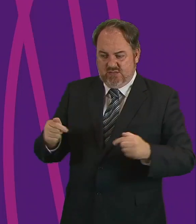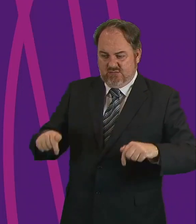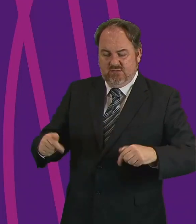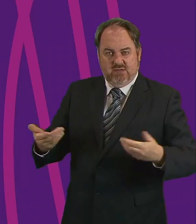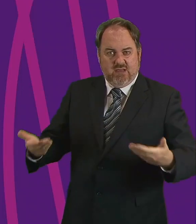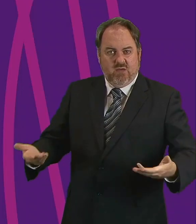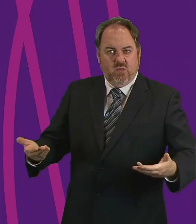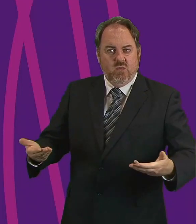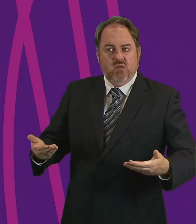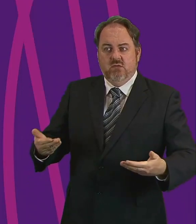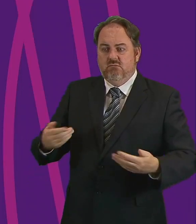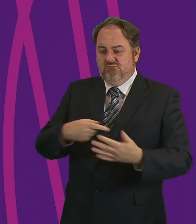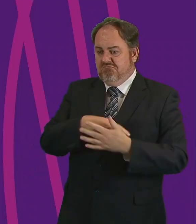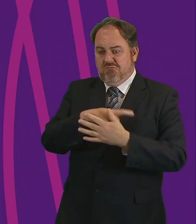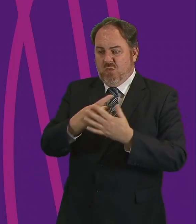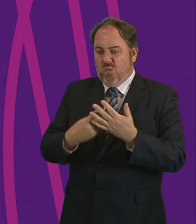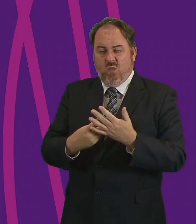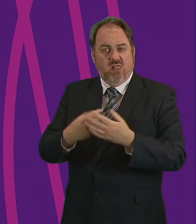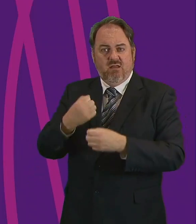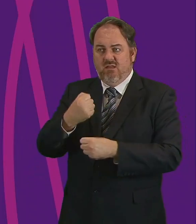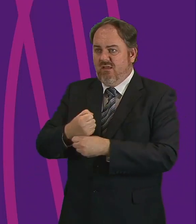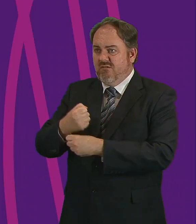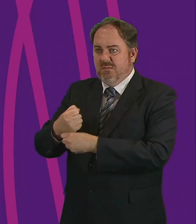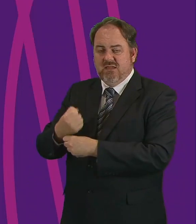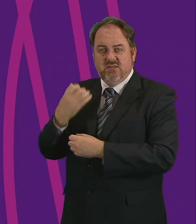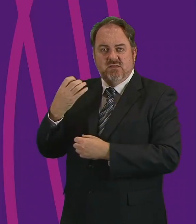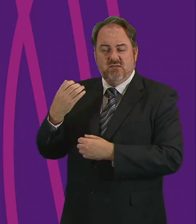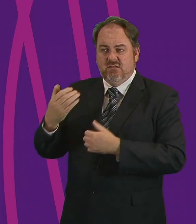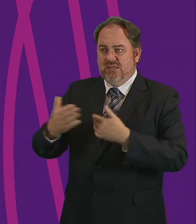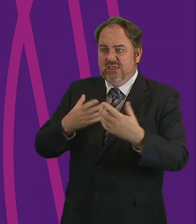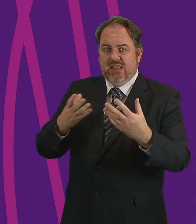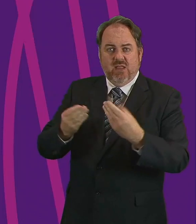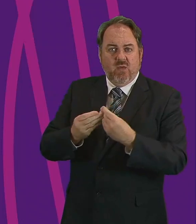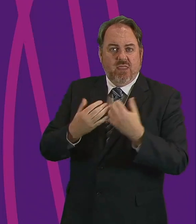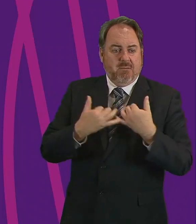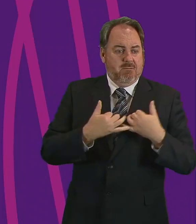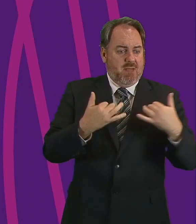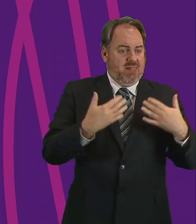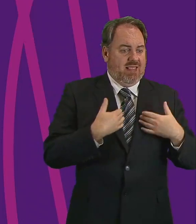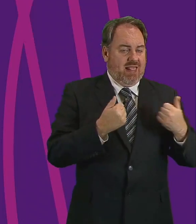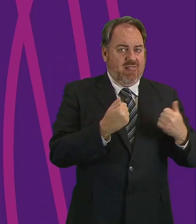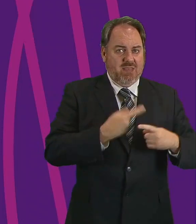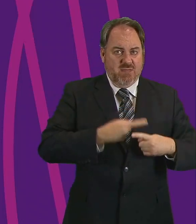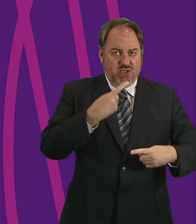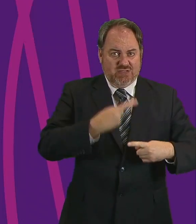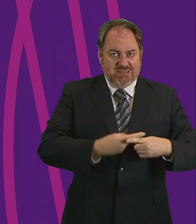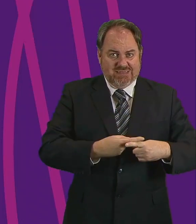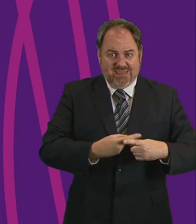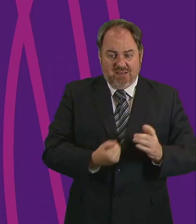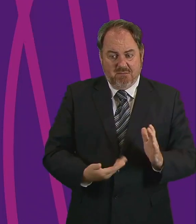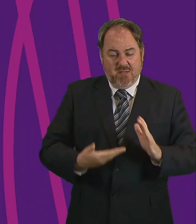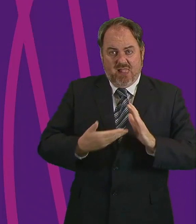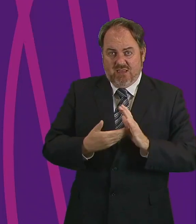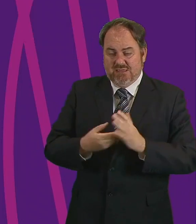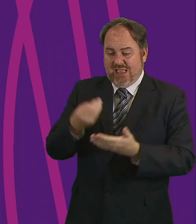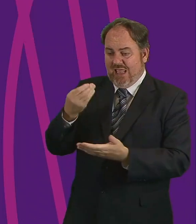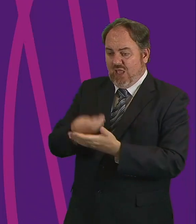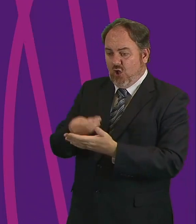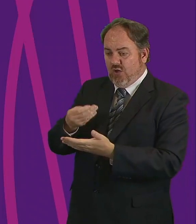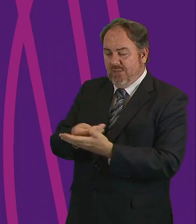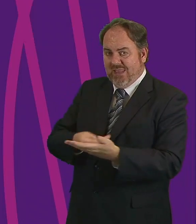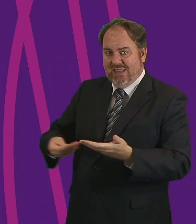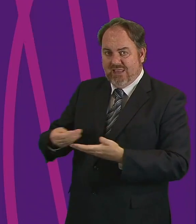governments are responding to an emergency, a public health emergency and an economic emergency. And I don't think it